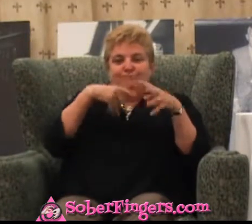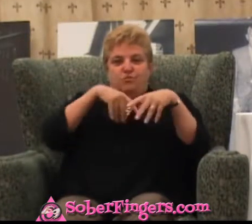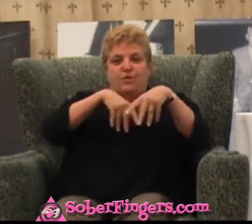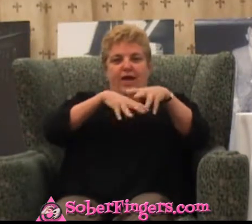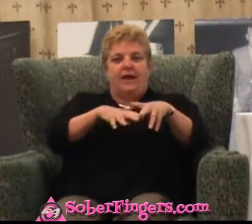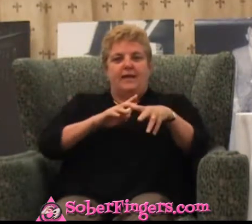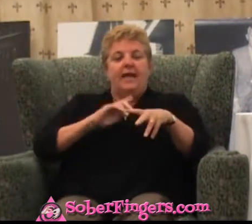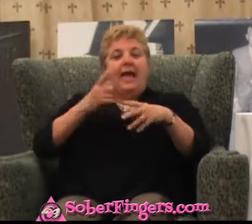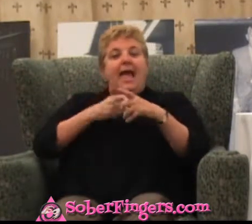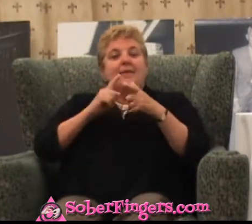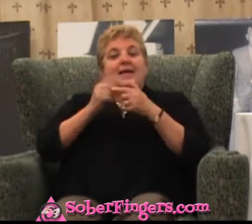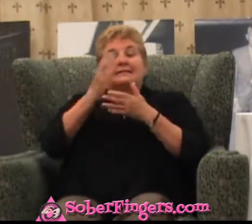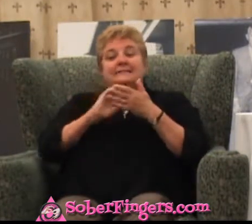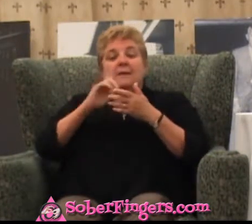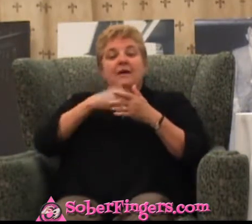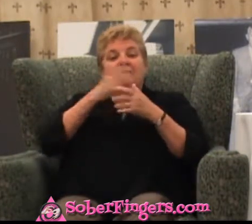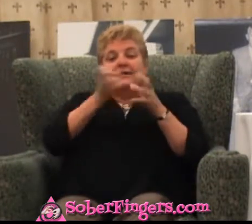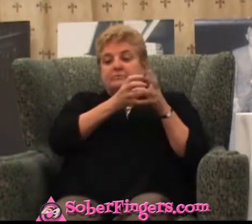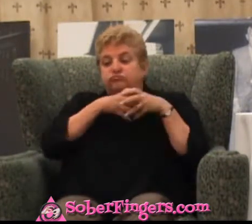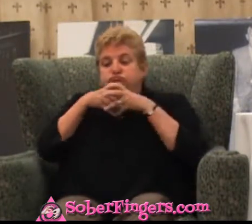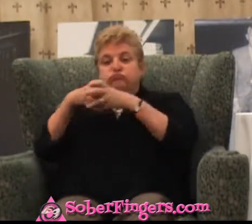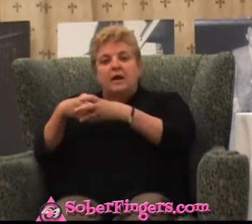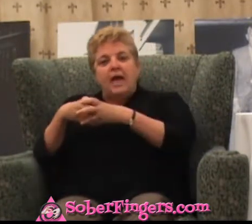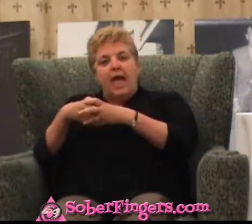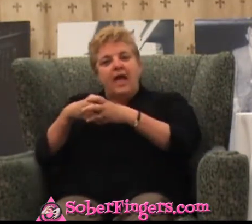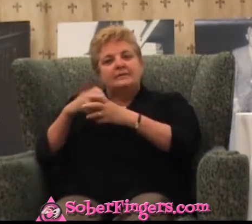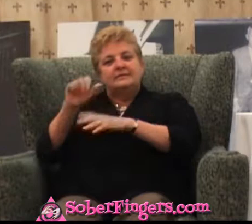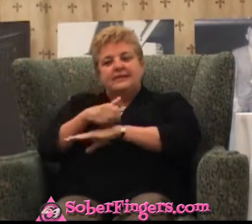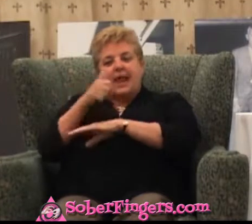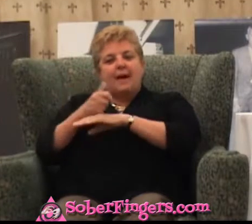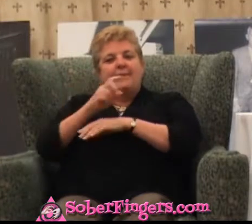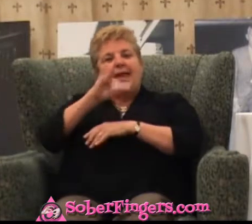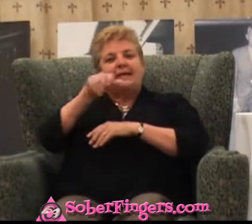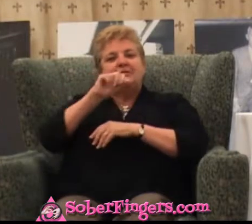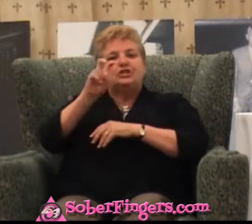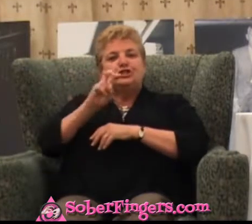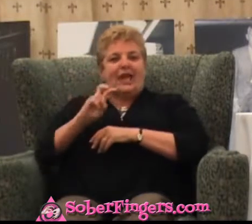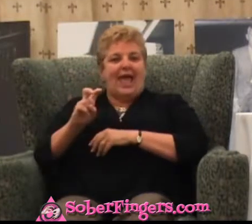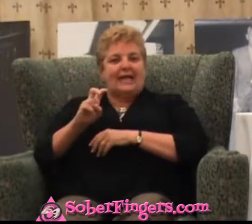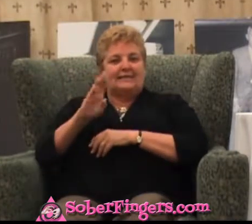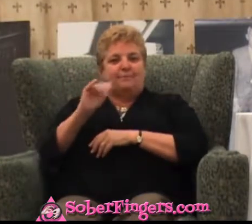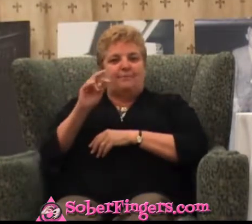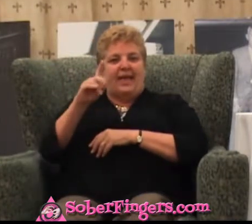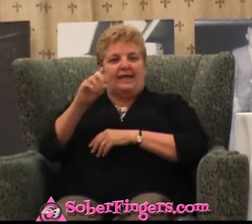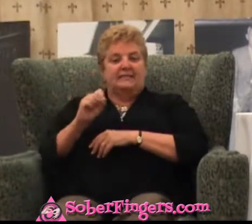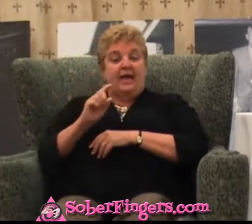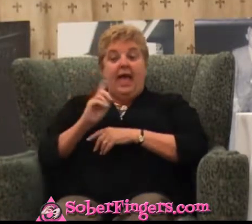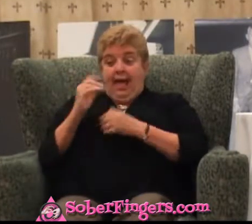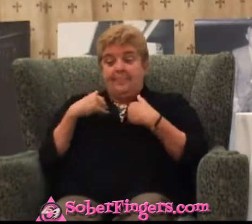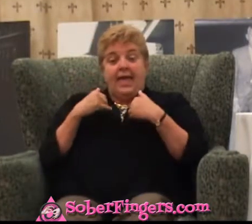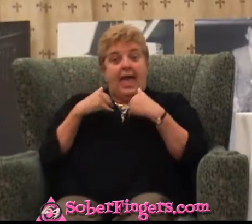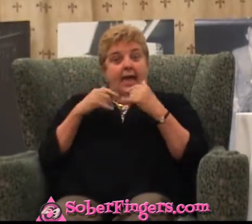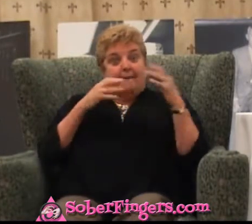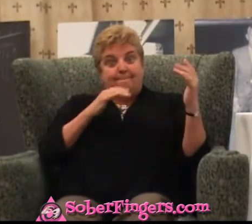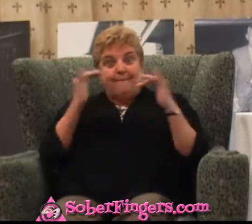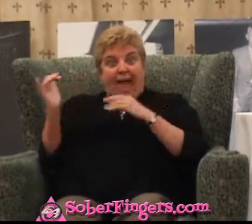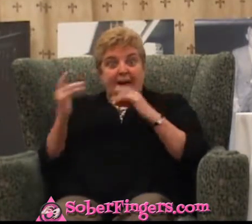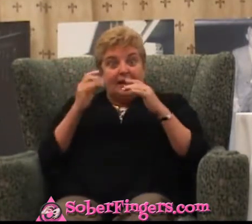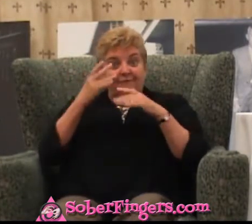jazz band called the Msenji Workshop. And they had a battle of the bands at the Hollywood Bowl in Los Angeles. We went to the